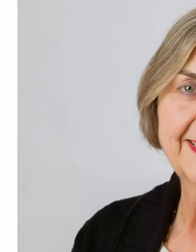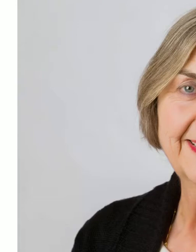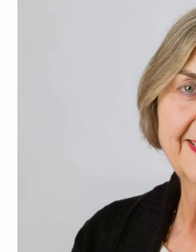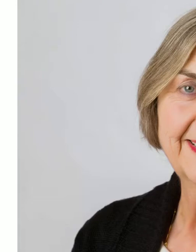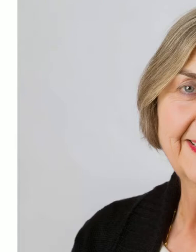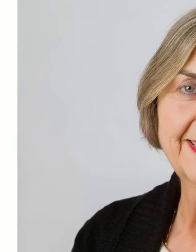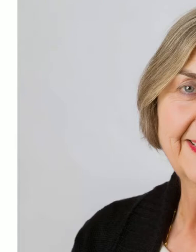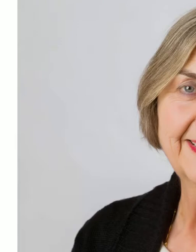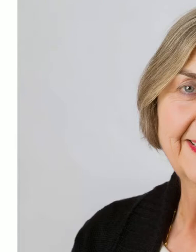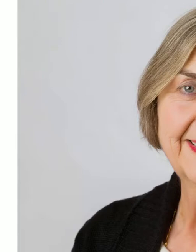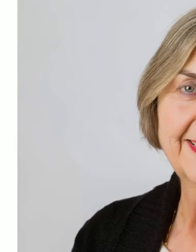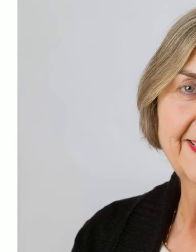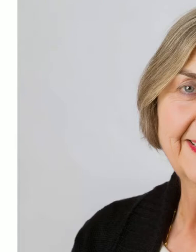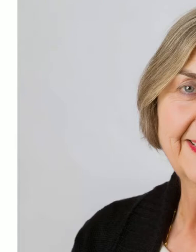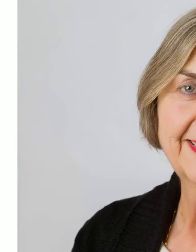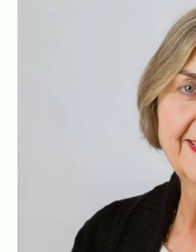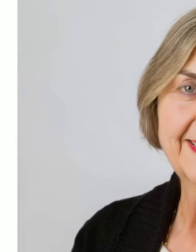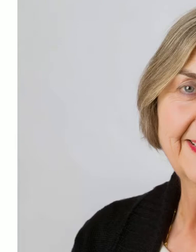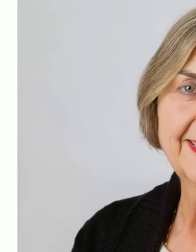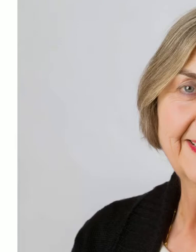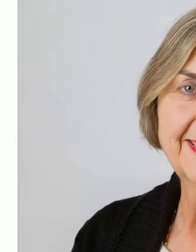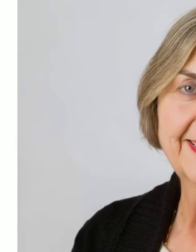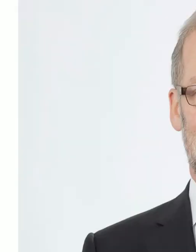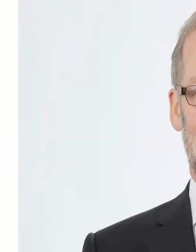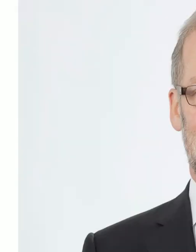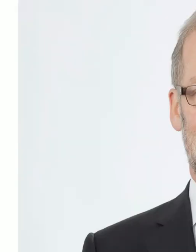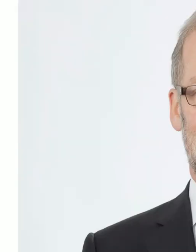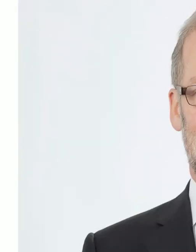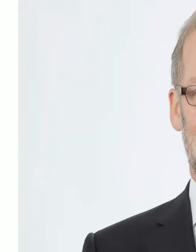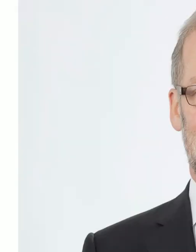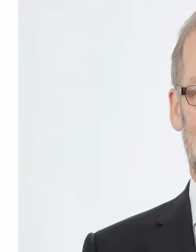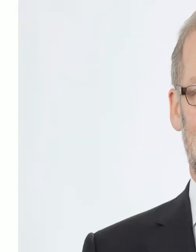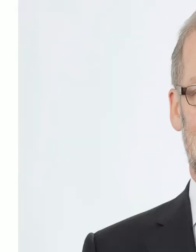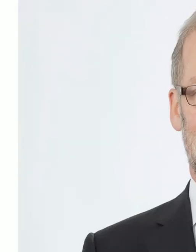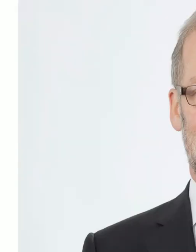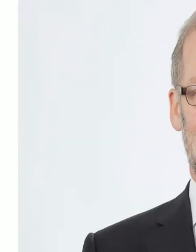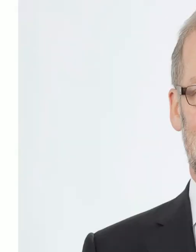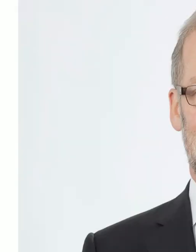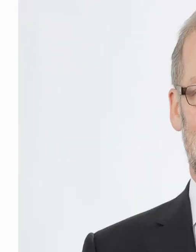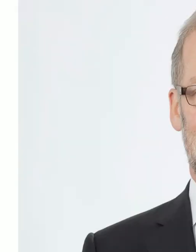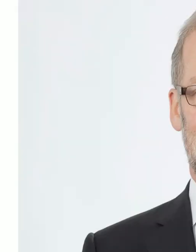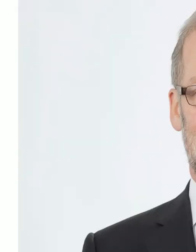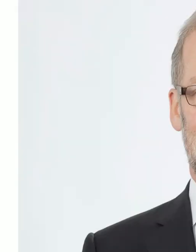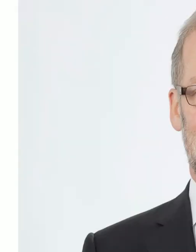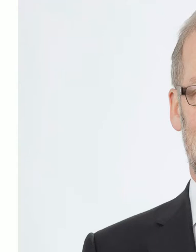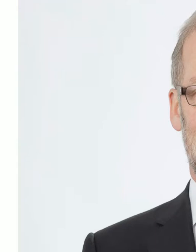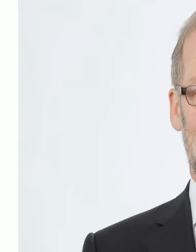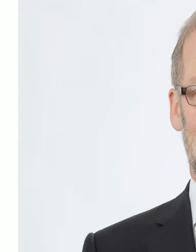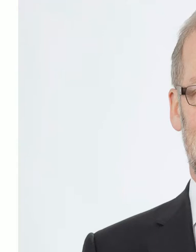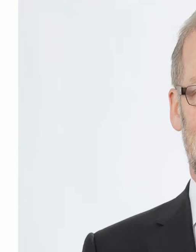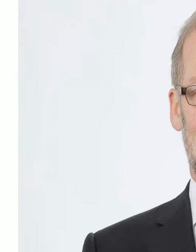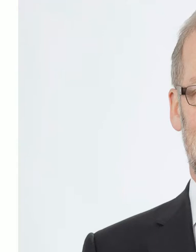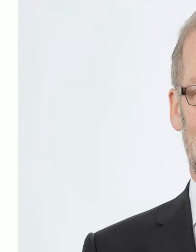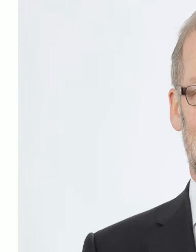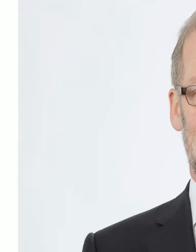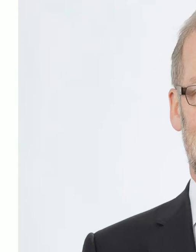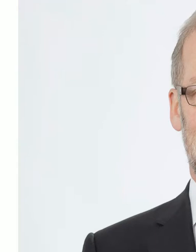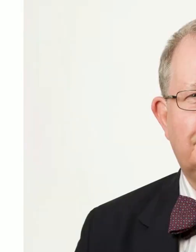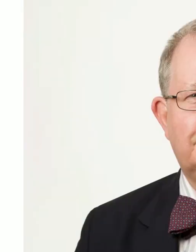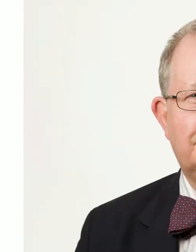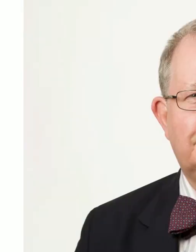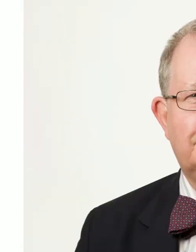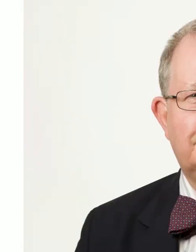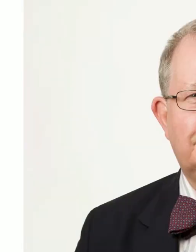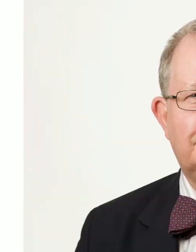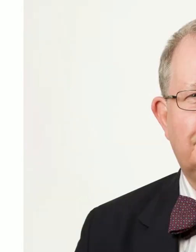Committee. John Rogers is Chair of the Health Services Committee and a member of the Human Resources Committee. Doug